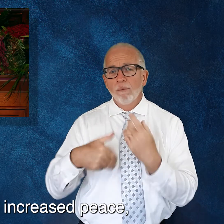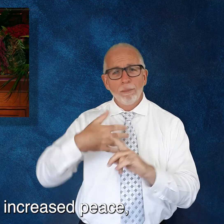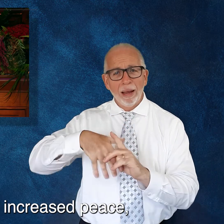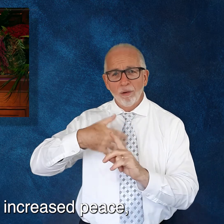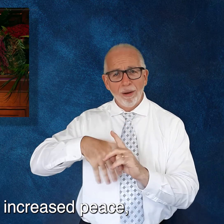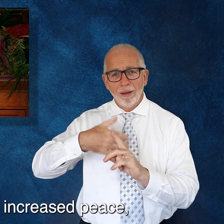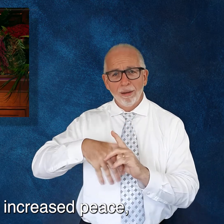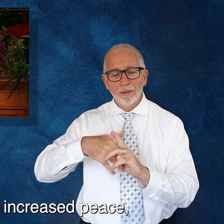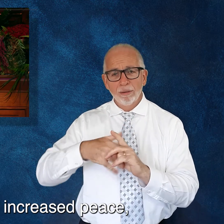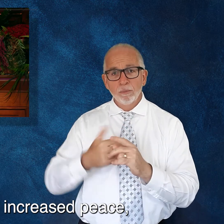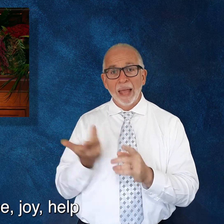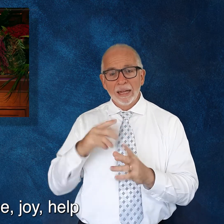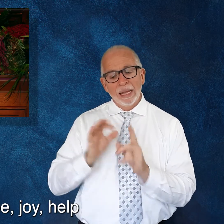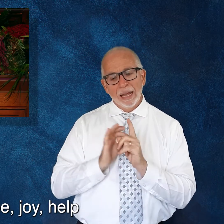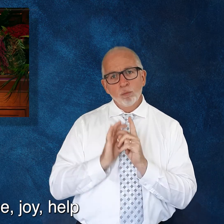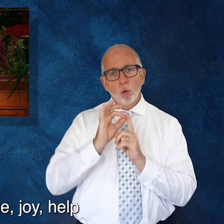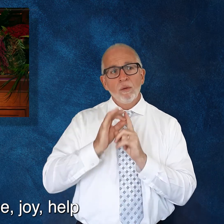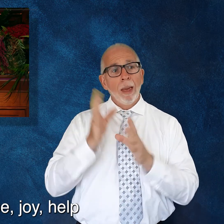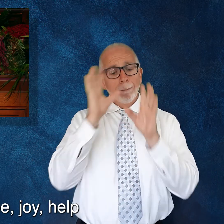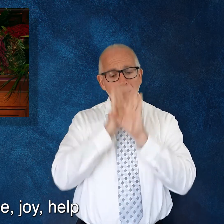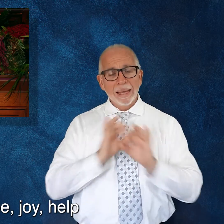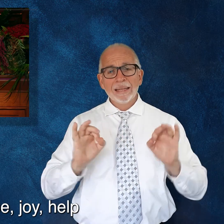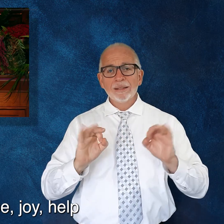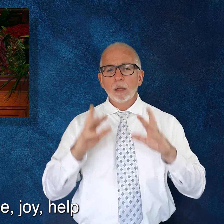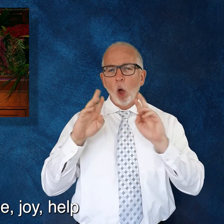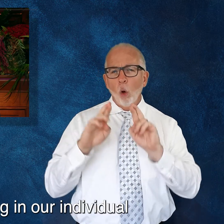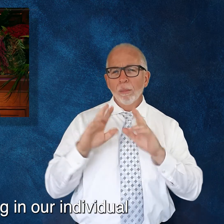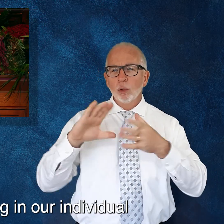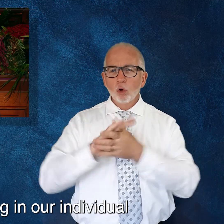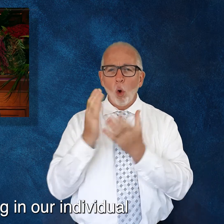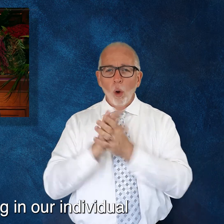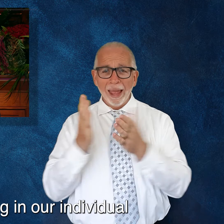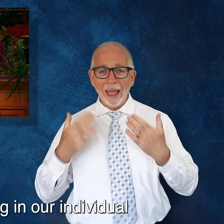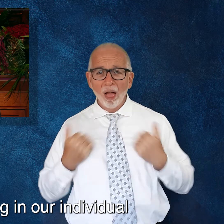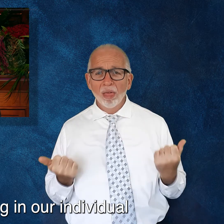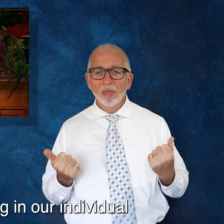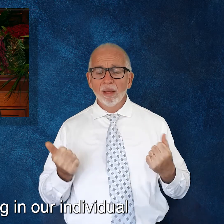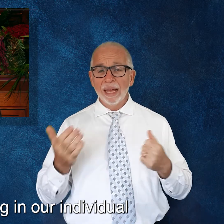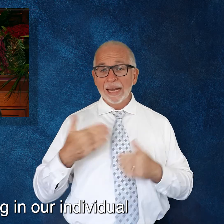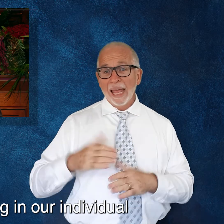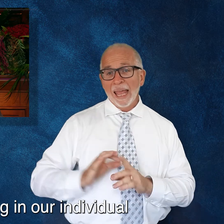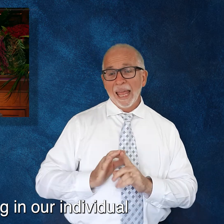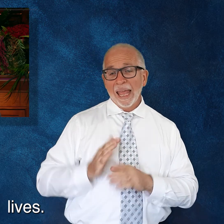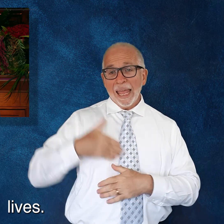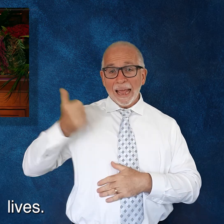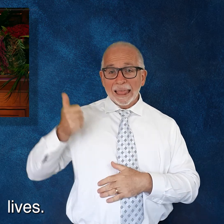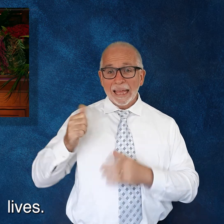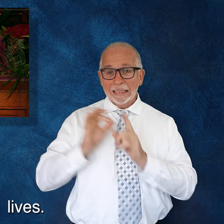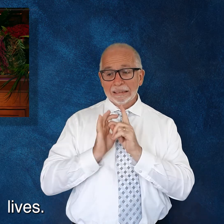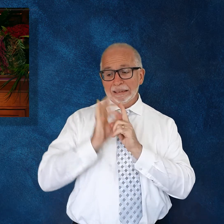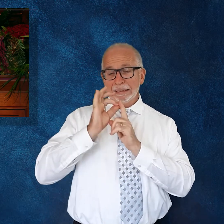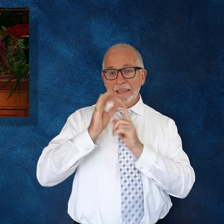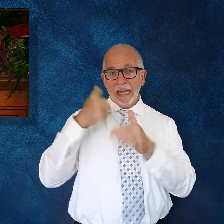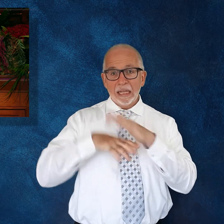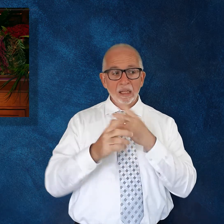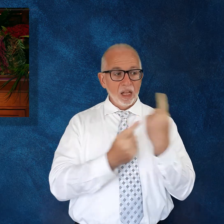and increased peace, hope, joy, help, and healing in our individual lives.